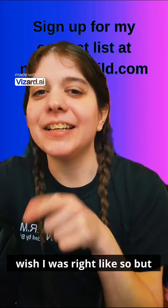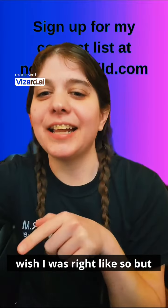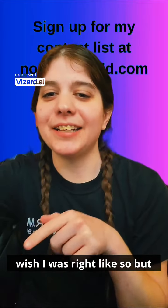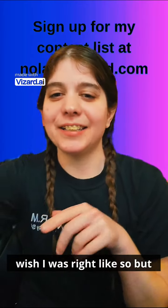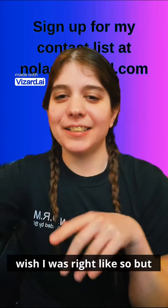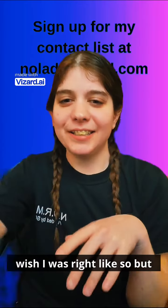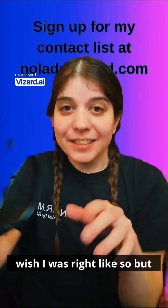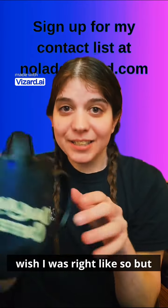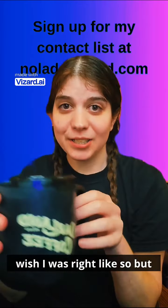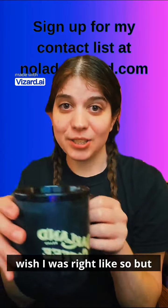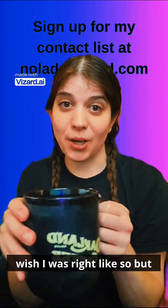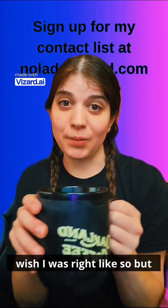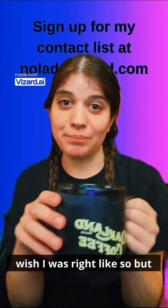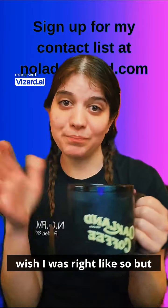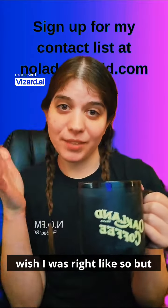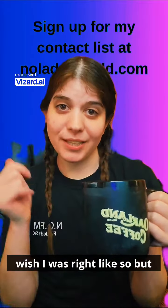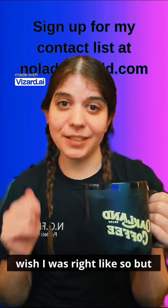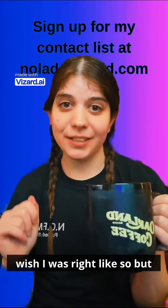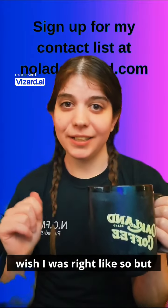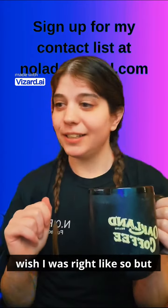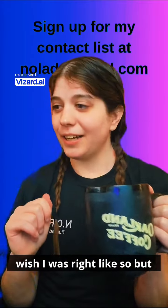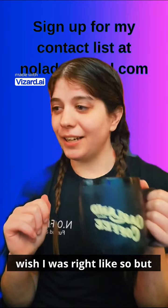Like, so